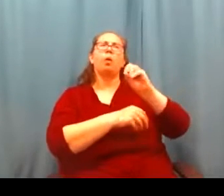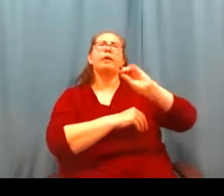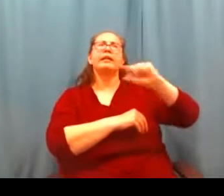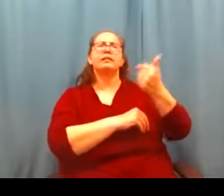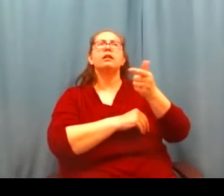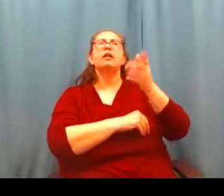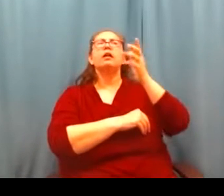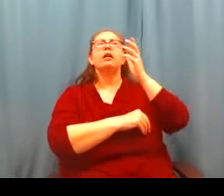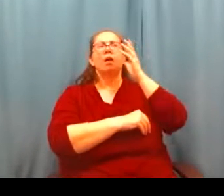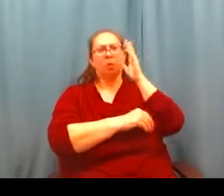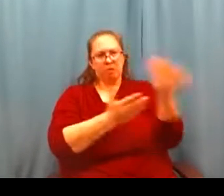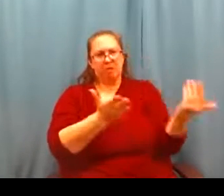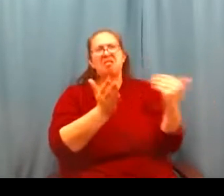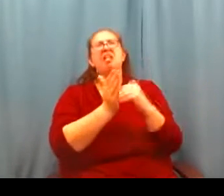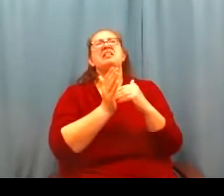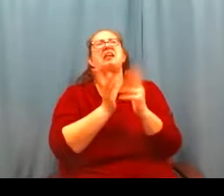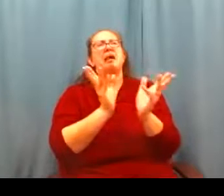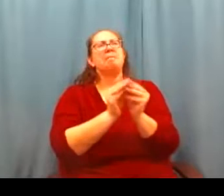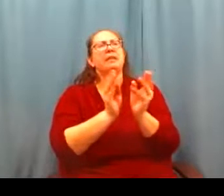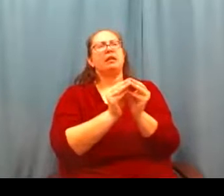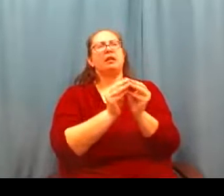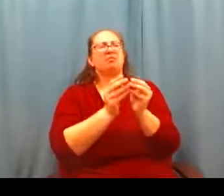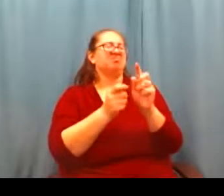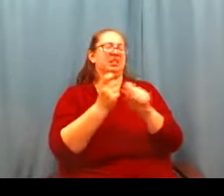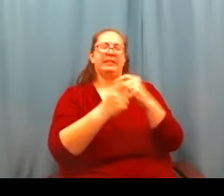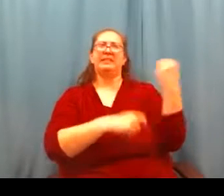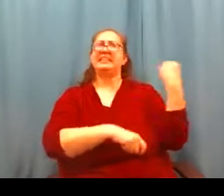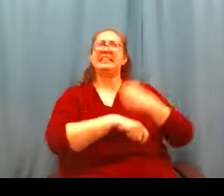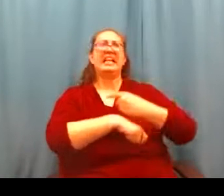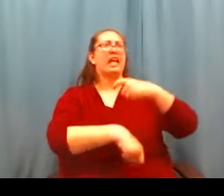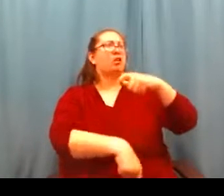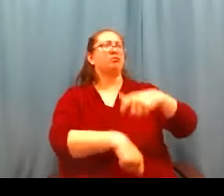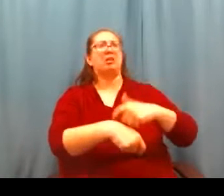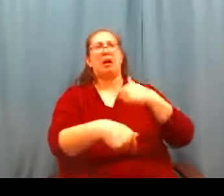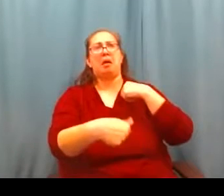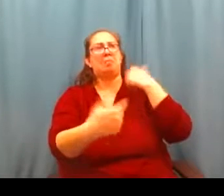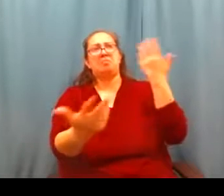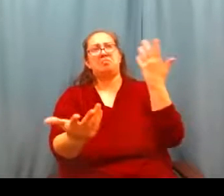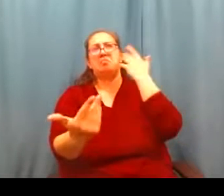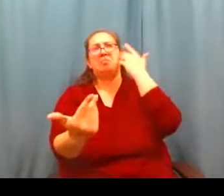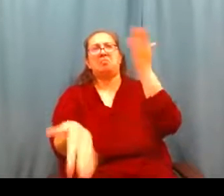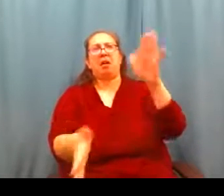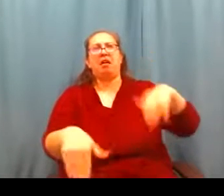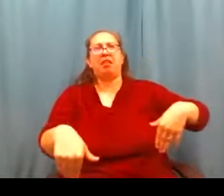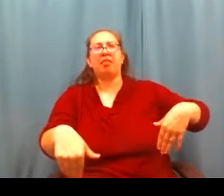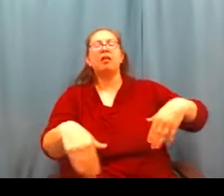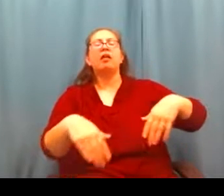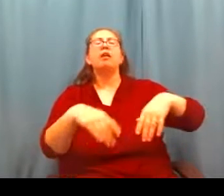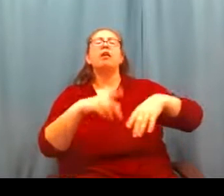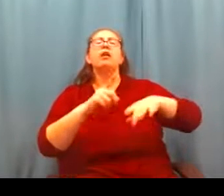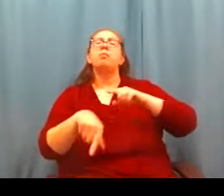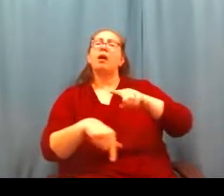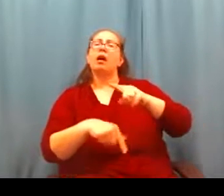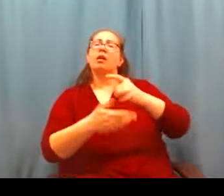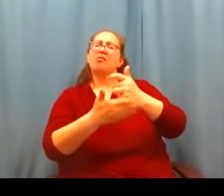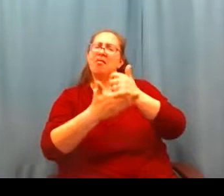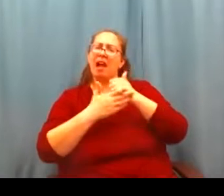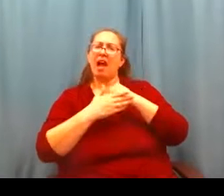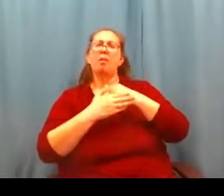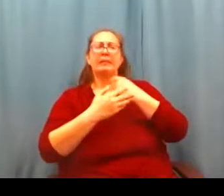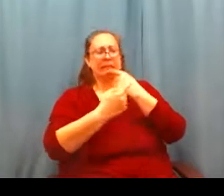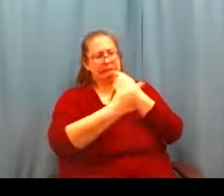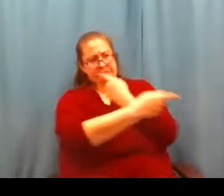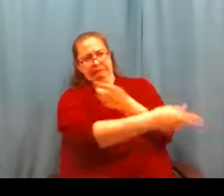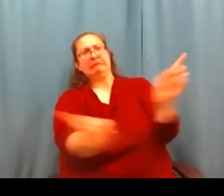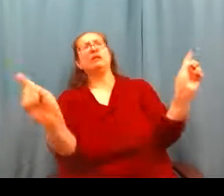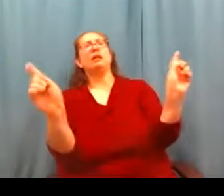again in a couple of weeks. I don't know the date or the time exactly. But if you could help us spread the word, please do